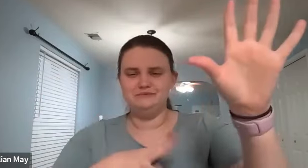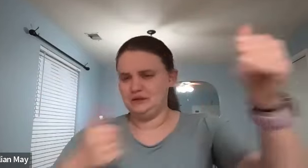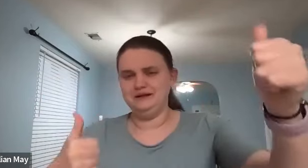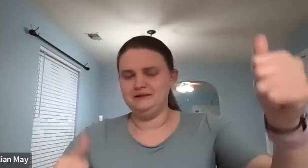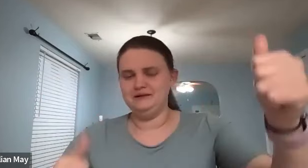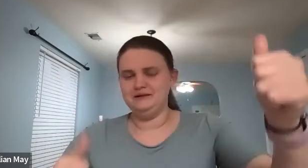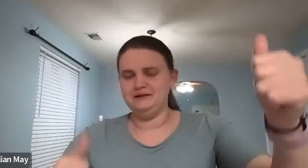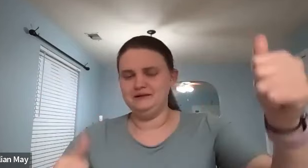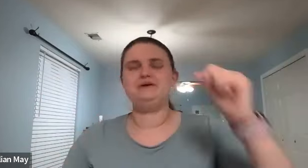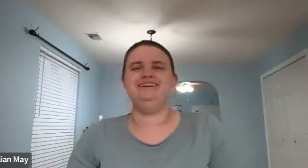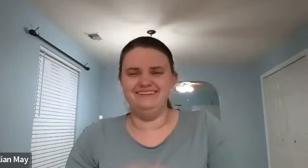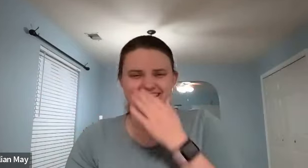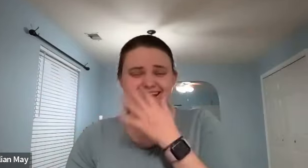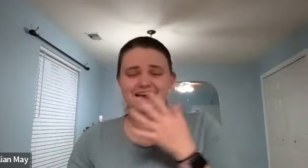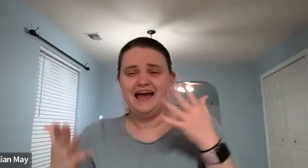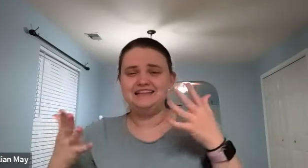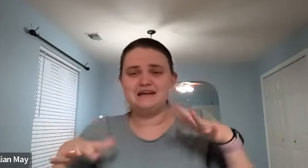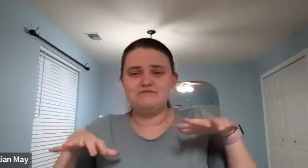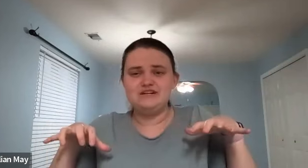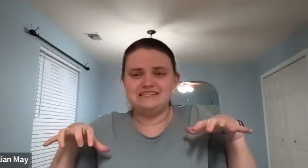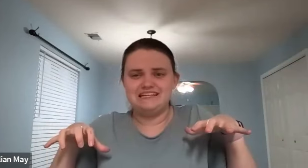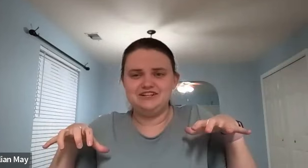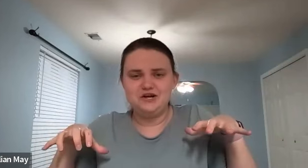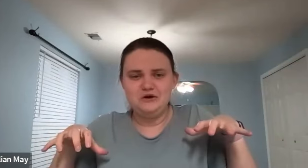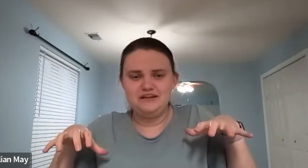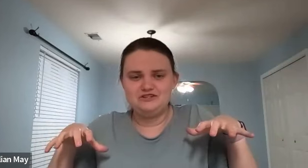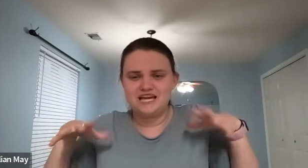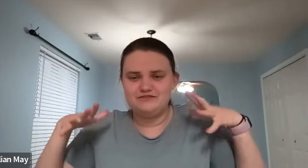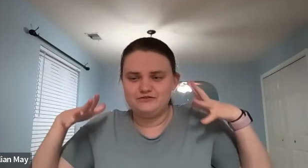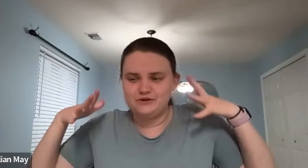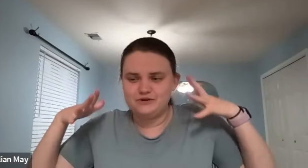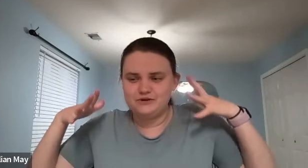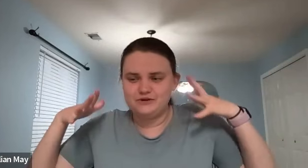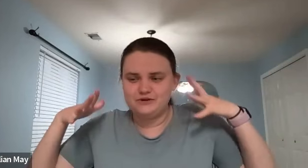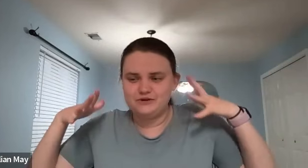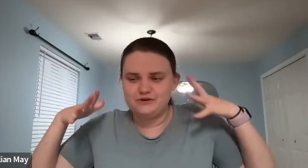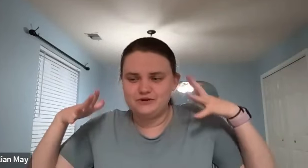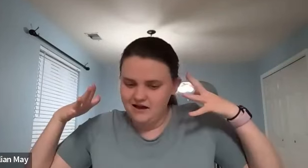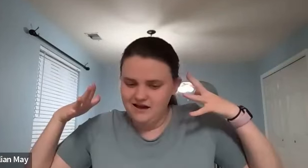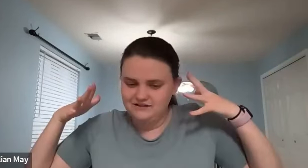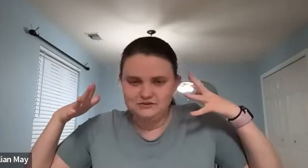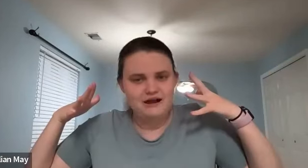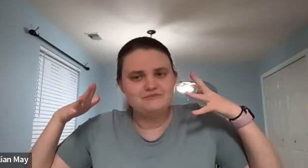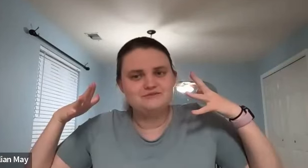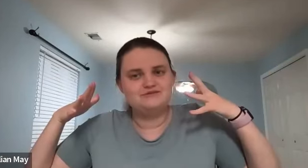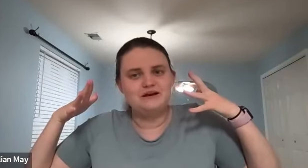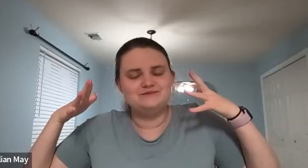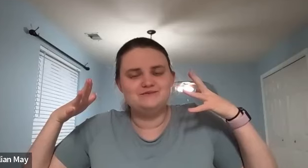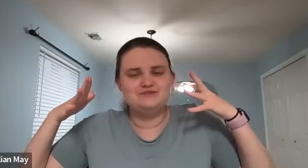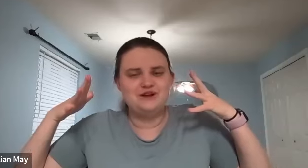good, and I'm like, okay, thank you. Like it's like I'm freezing, you just kind of freeze. I don't know how I'm supposed, where else I'm supposed to go with